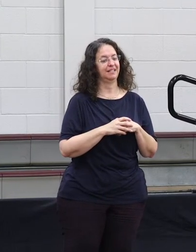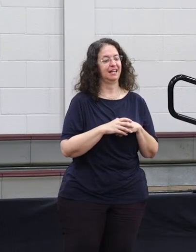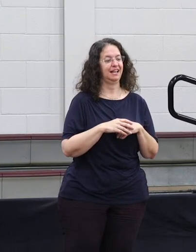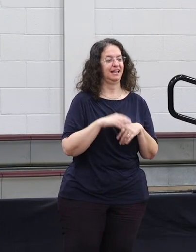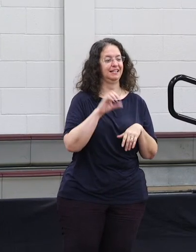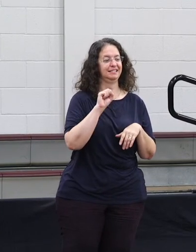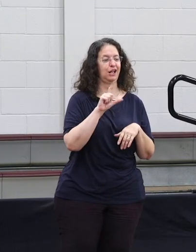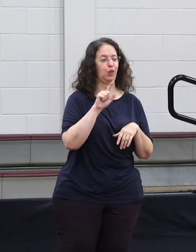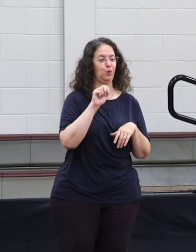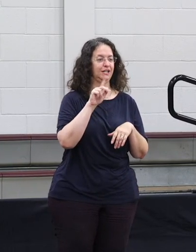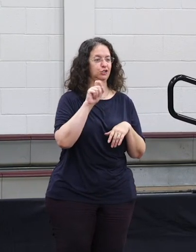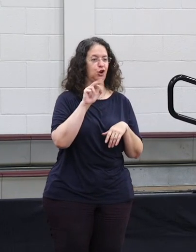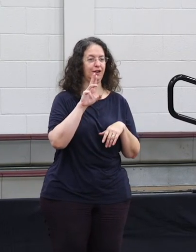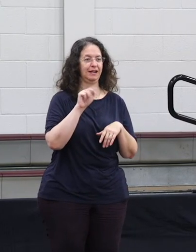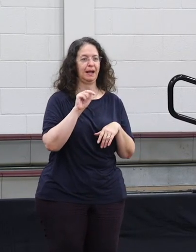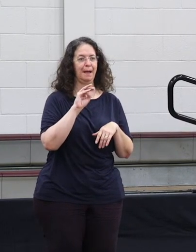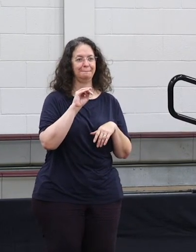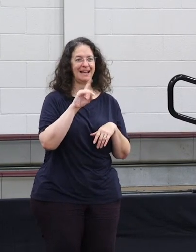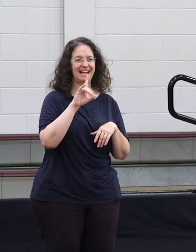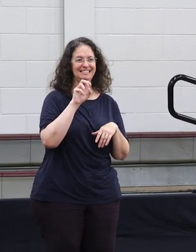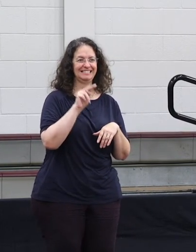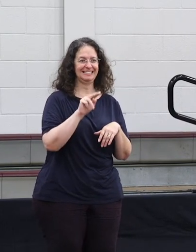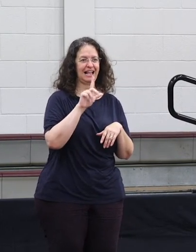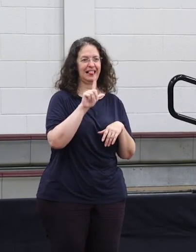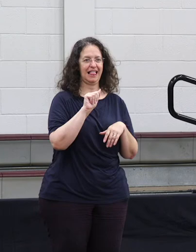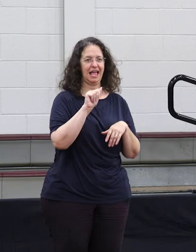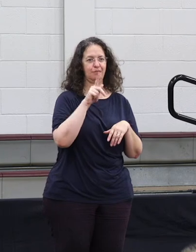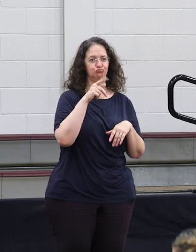salutatorian Madison LaPrise.